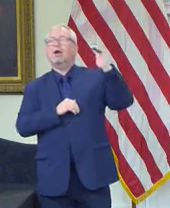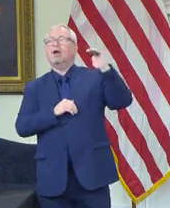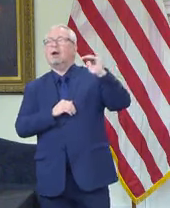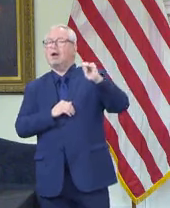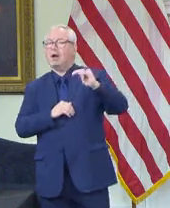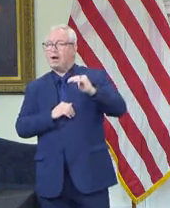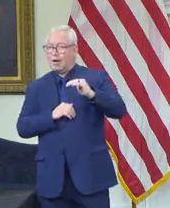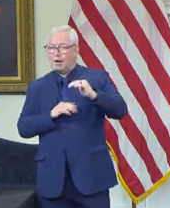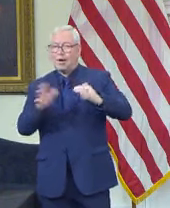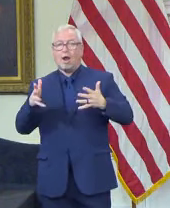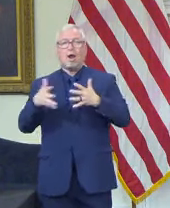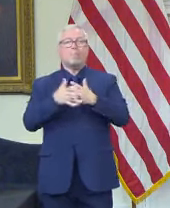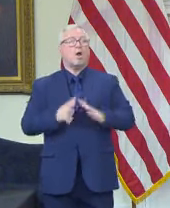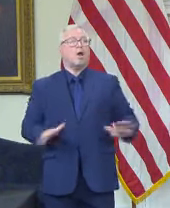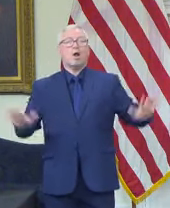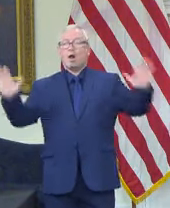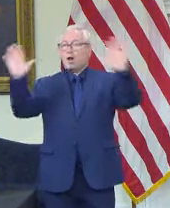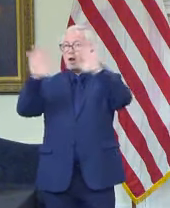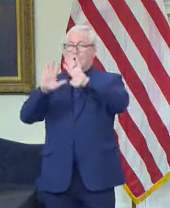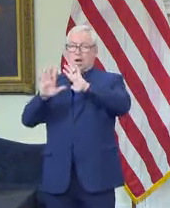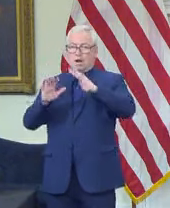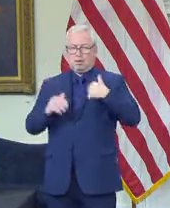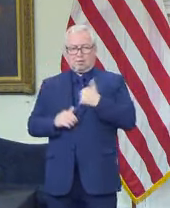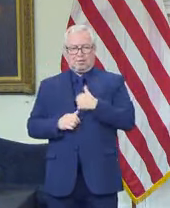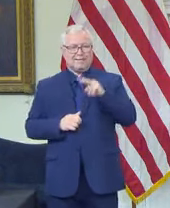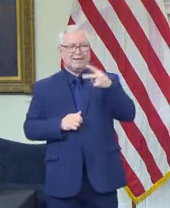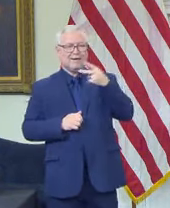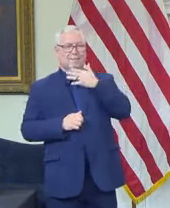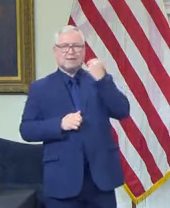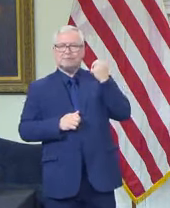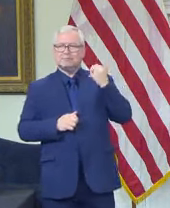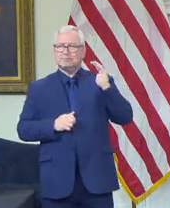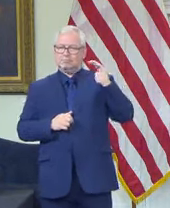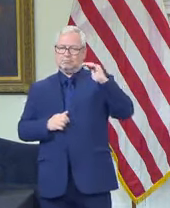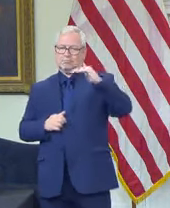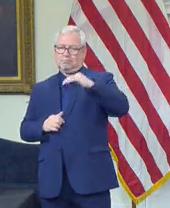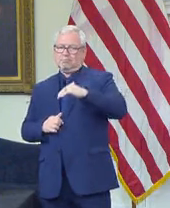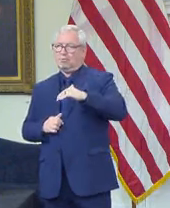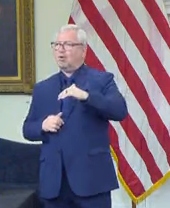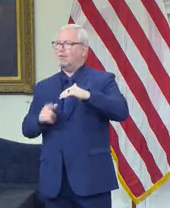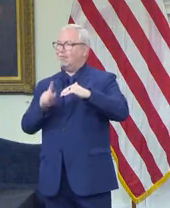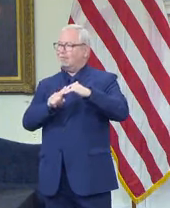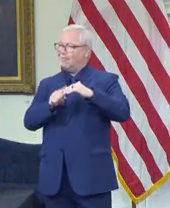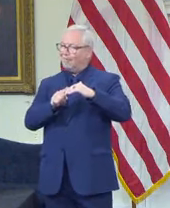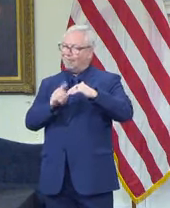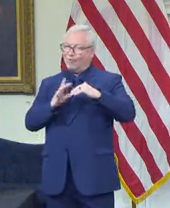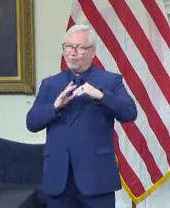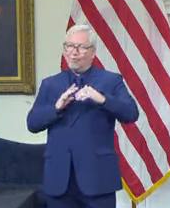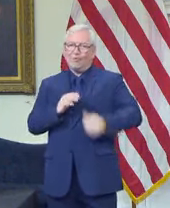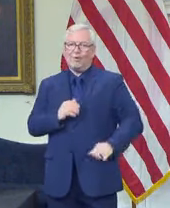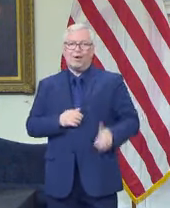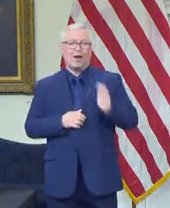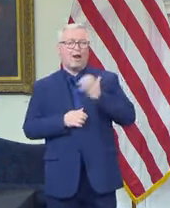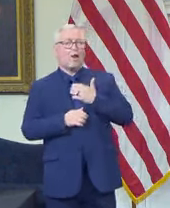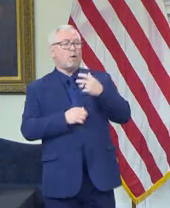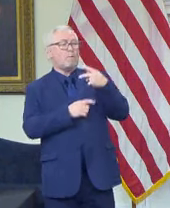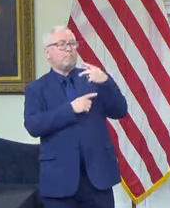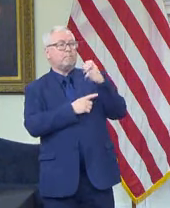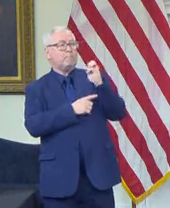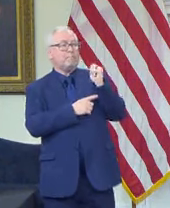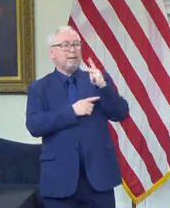America. Our COVID-19 positivity rate peaked 15 days ago